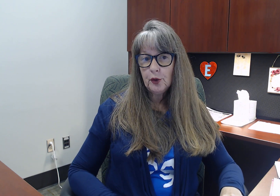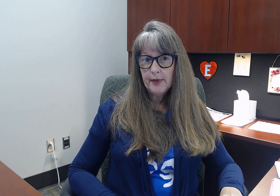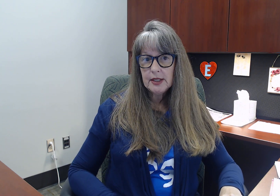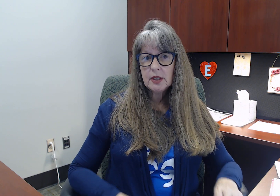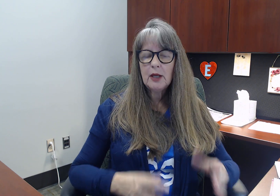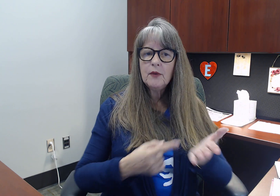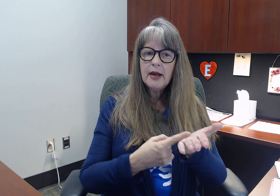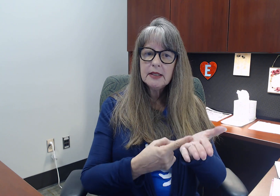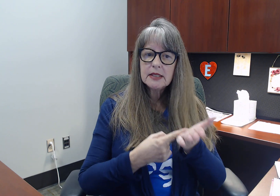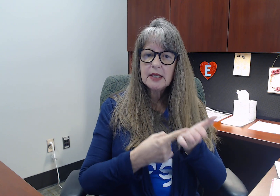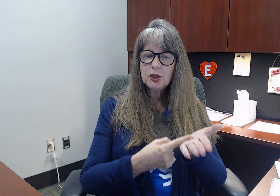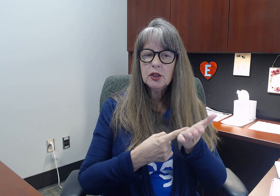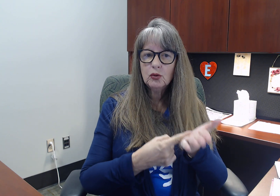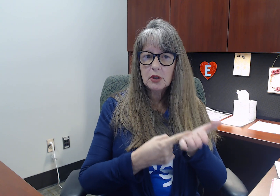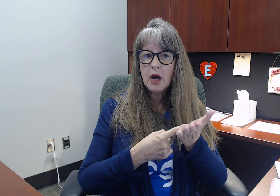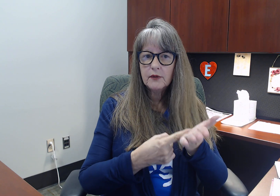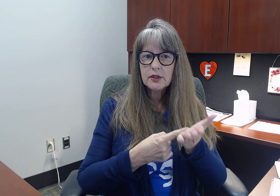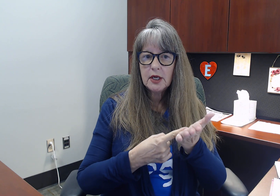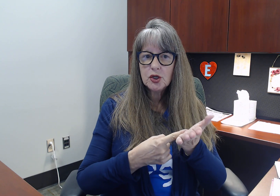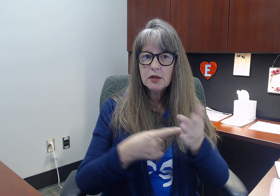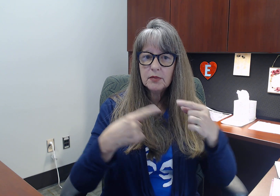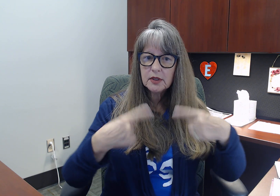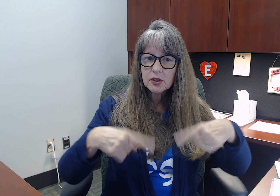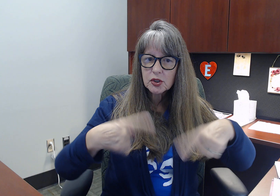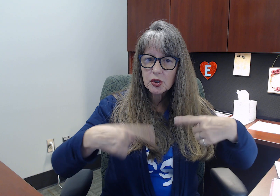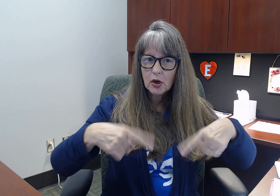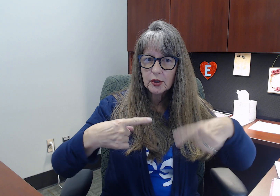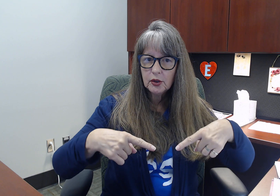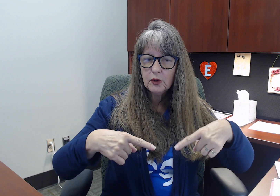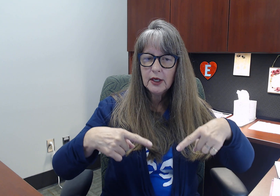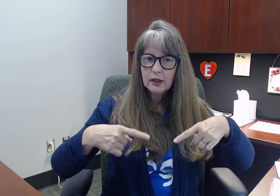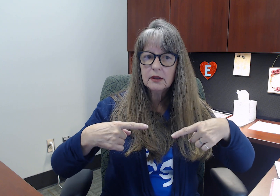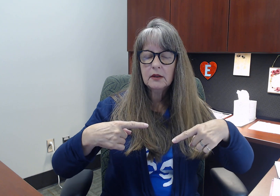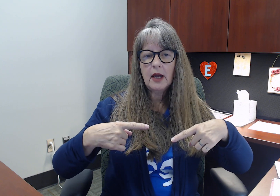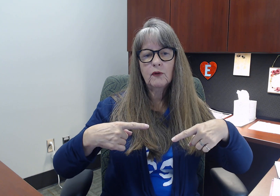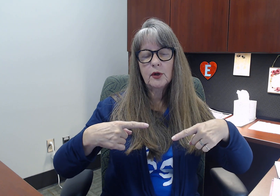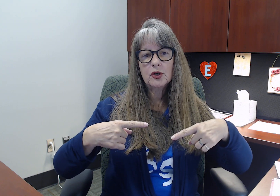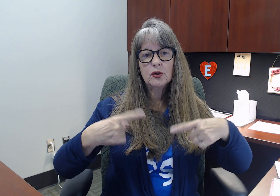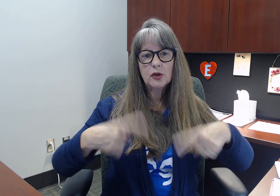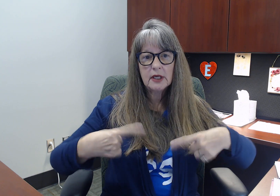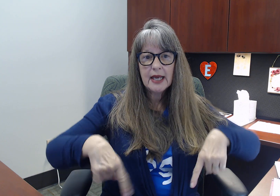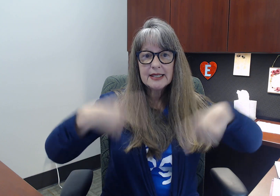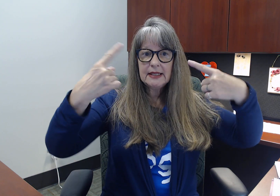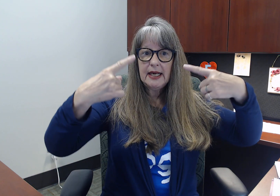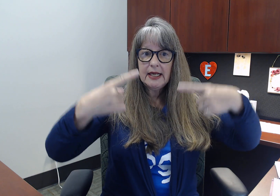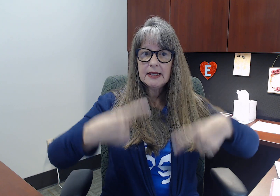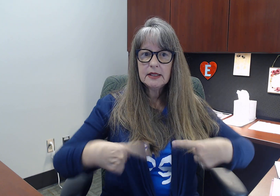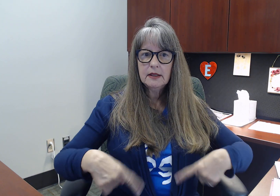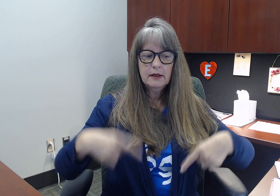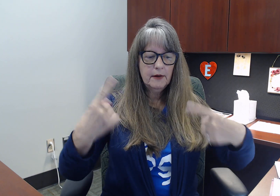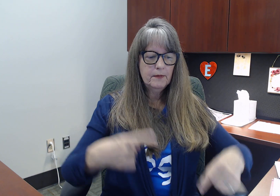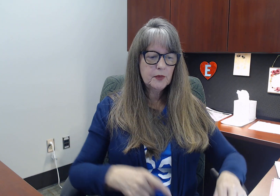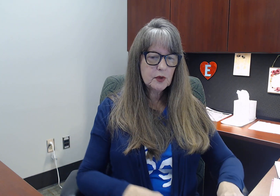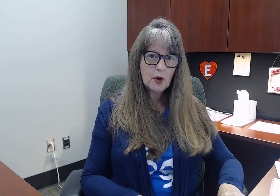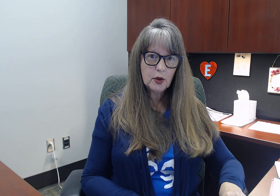argument. Like we've had a discussion or a conversation, but this is to argue, and I've already showed you could escalate it. So the argue.